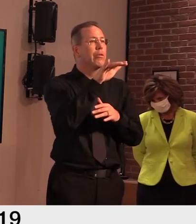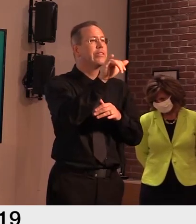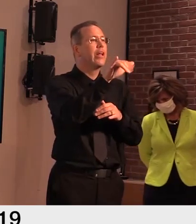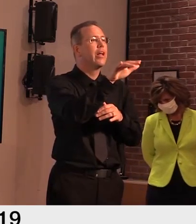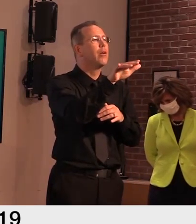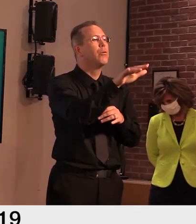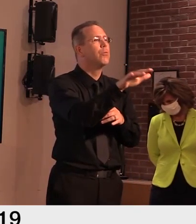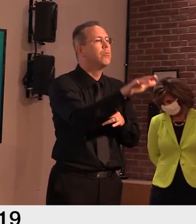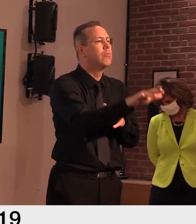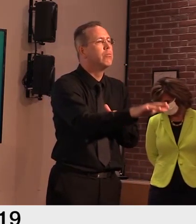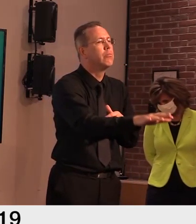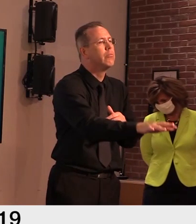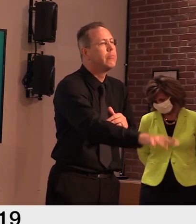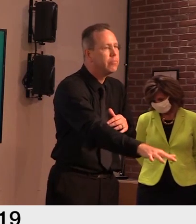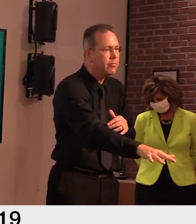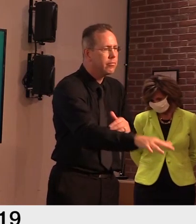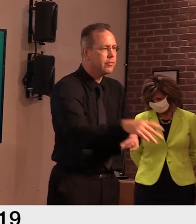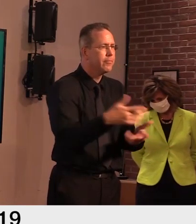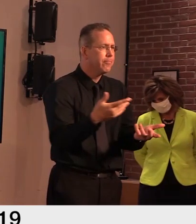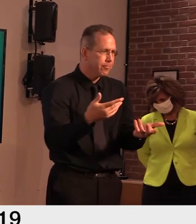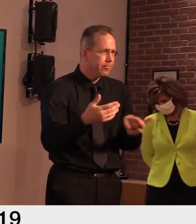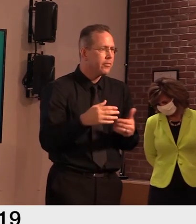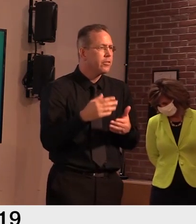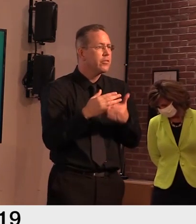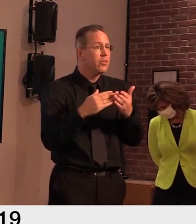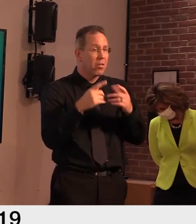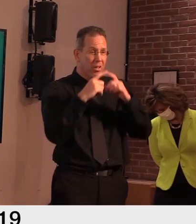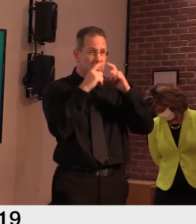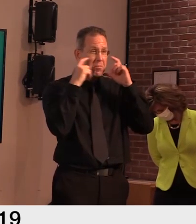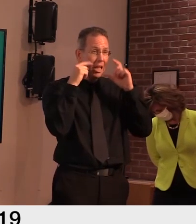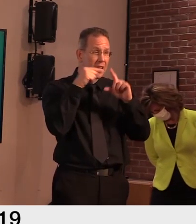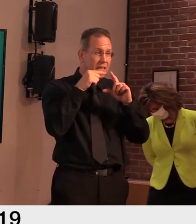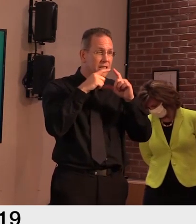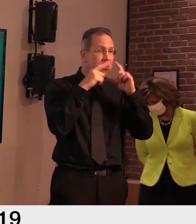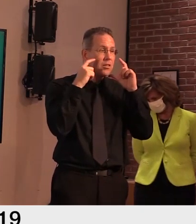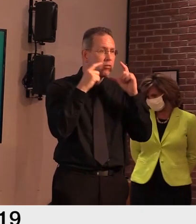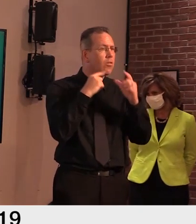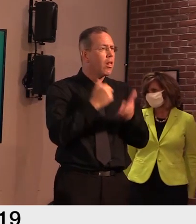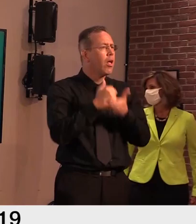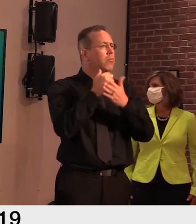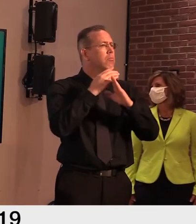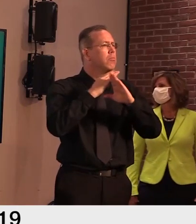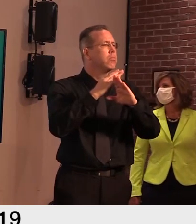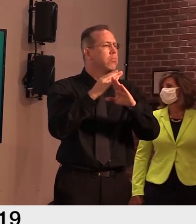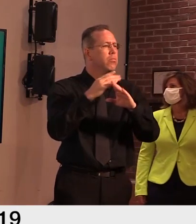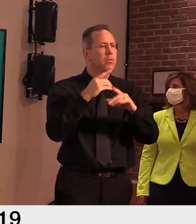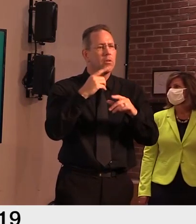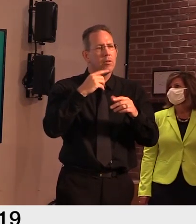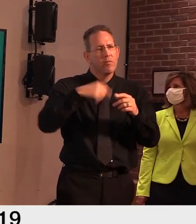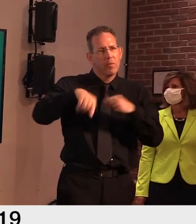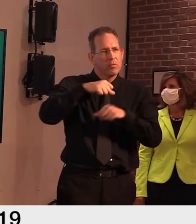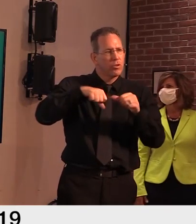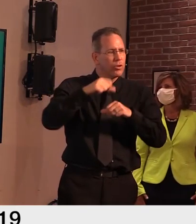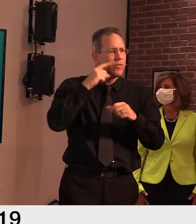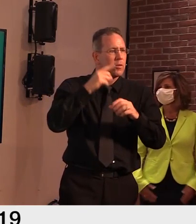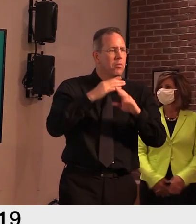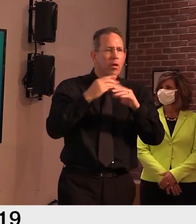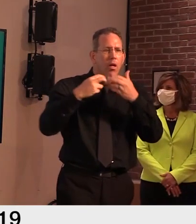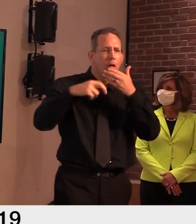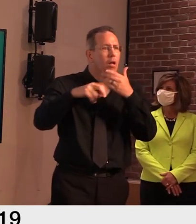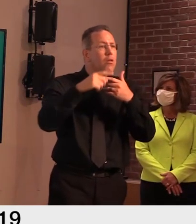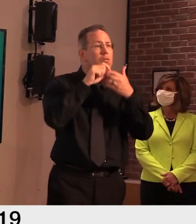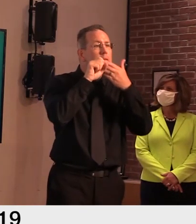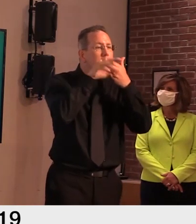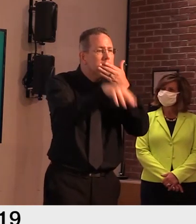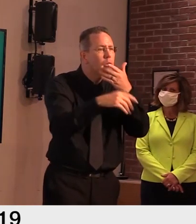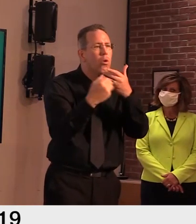and not get to the ground so quickly. So the traditional teaching we've been giving has been that those